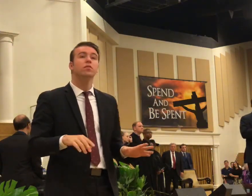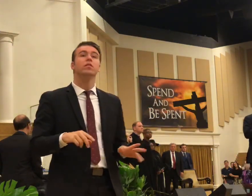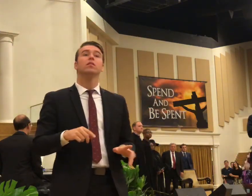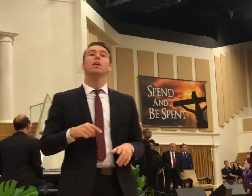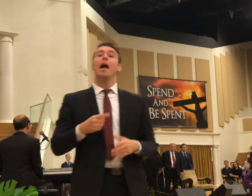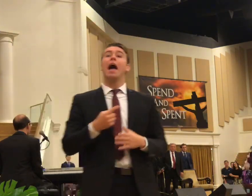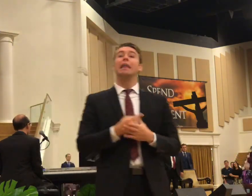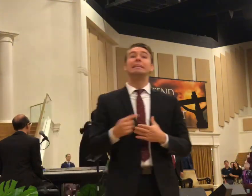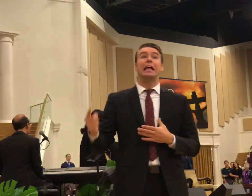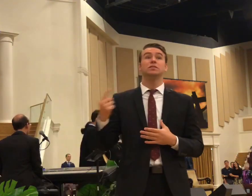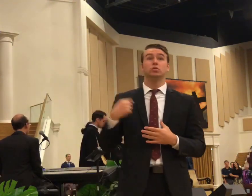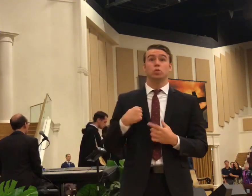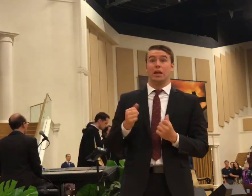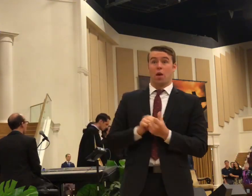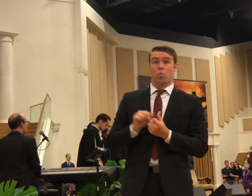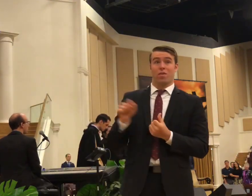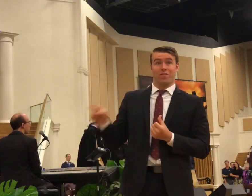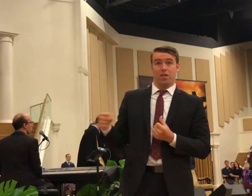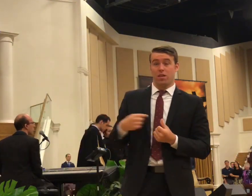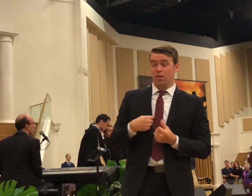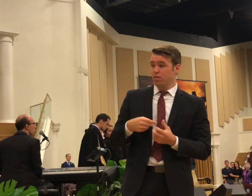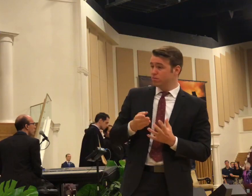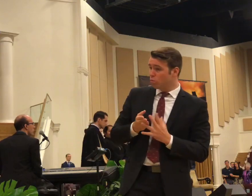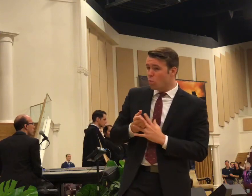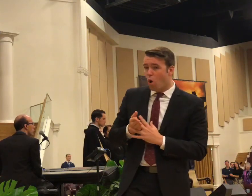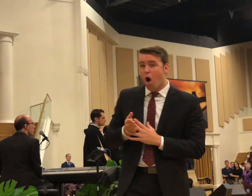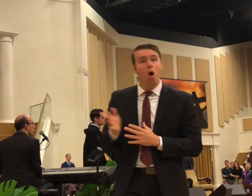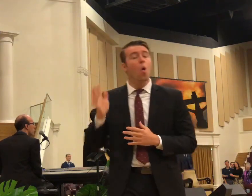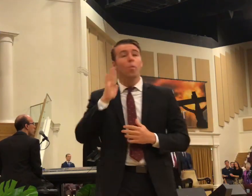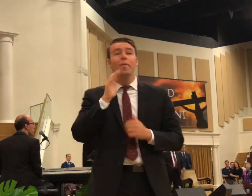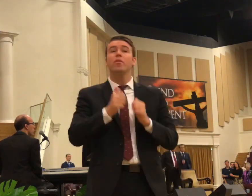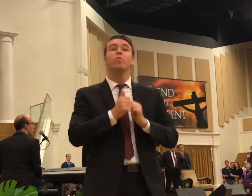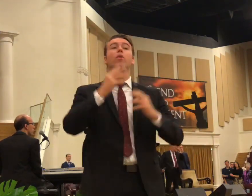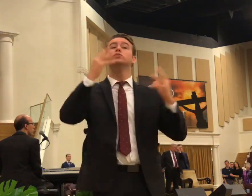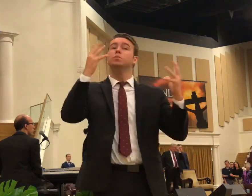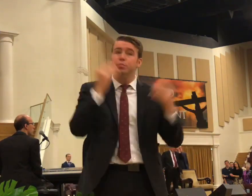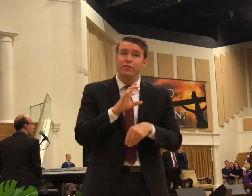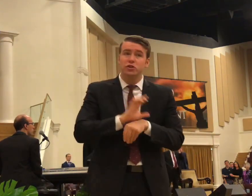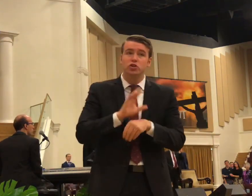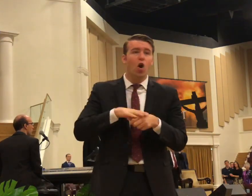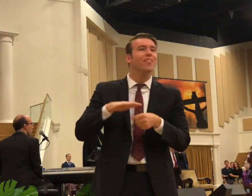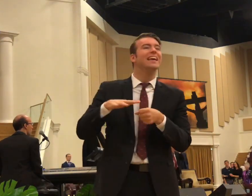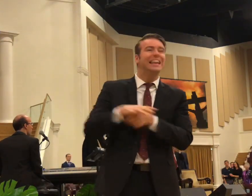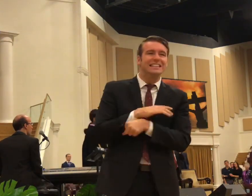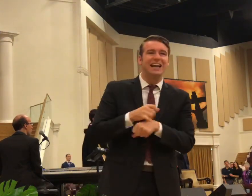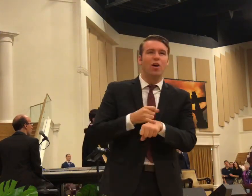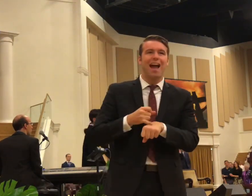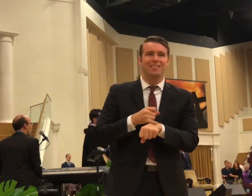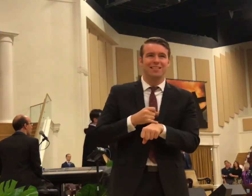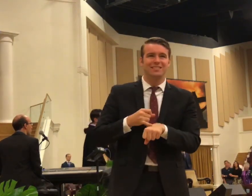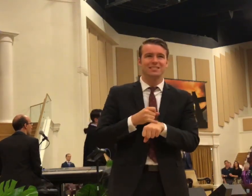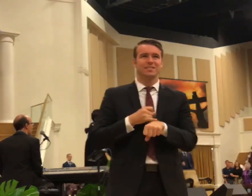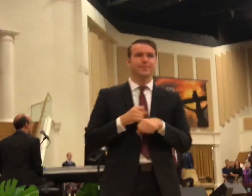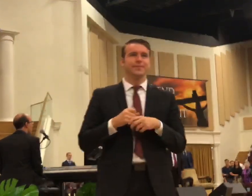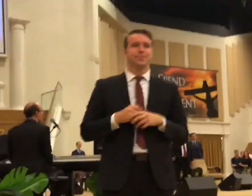walked last week through what will be the most beautiful church on that entire island.